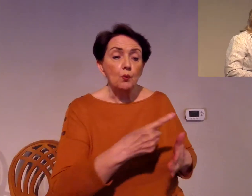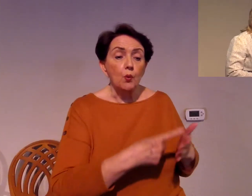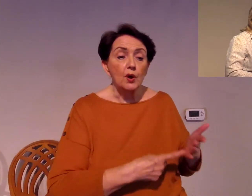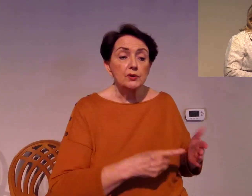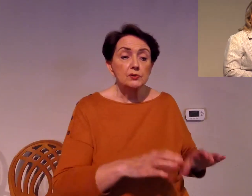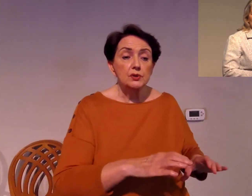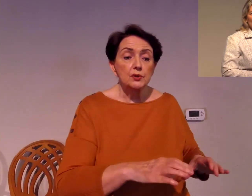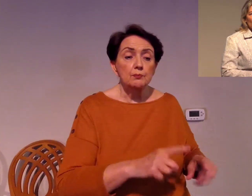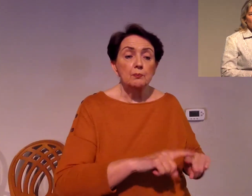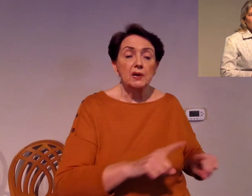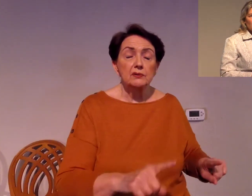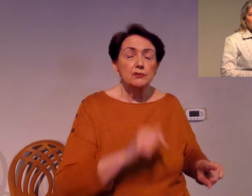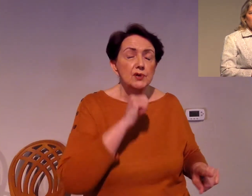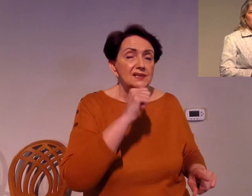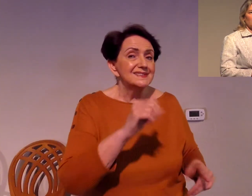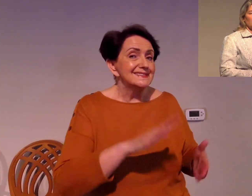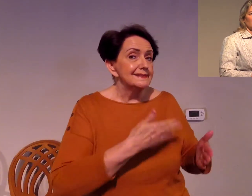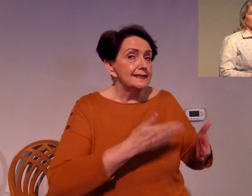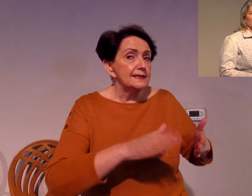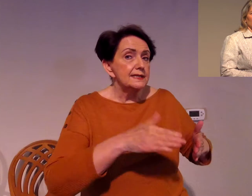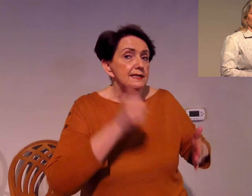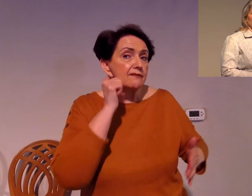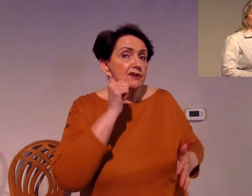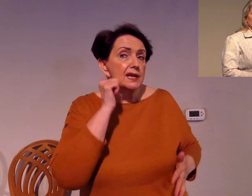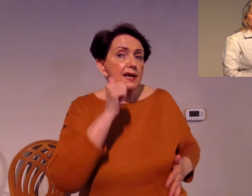a song every day at work,